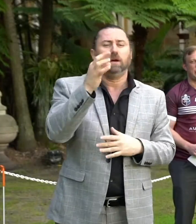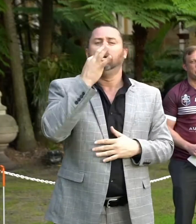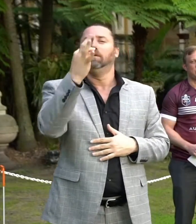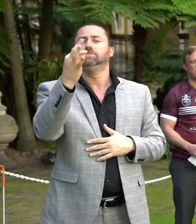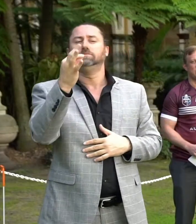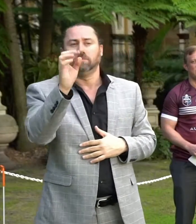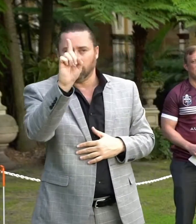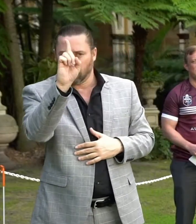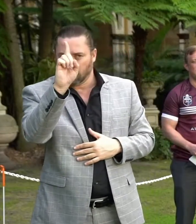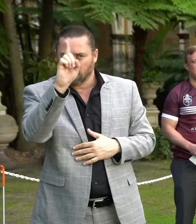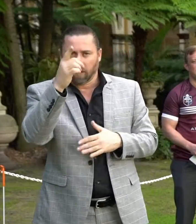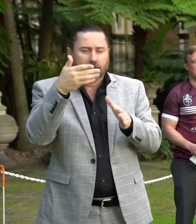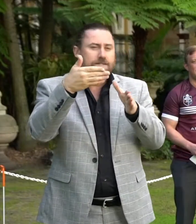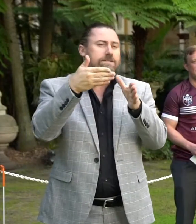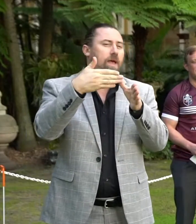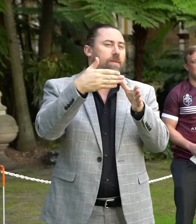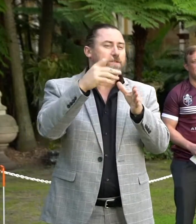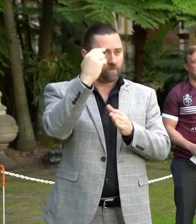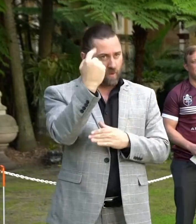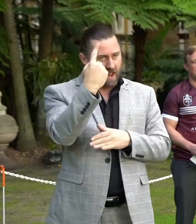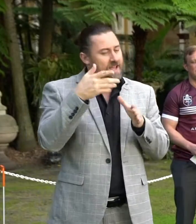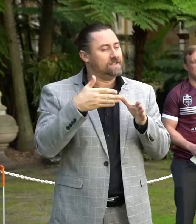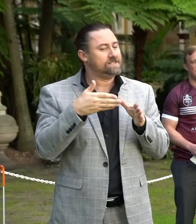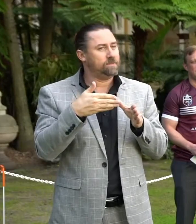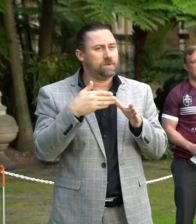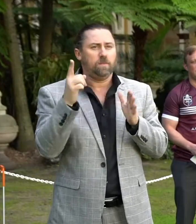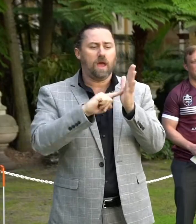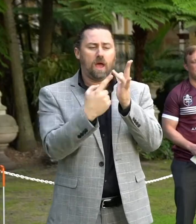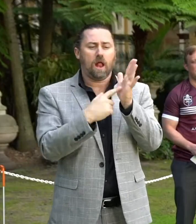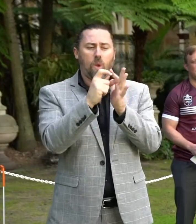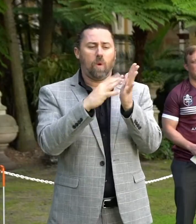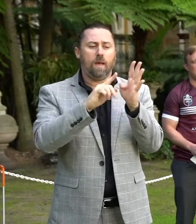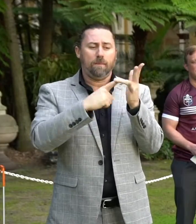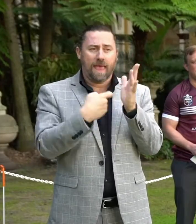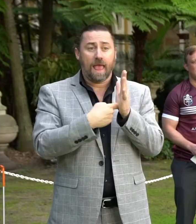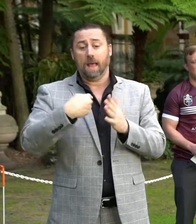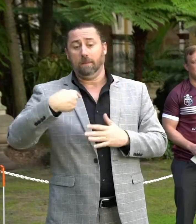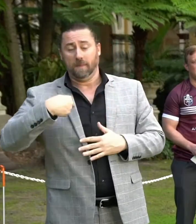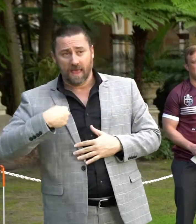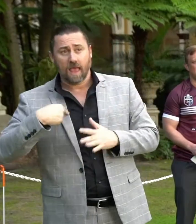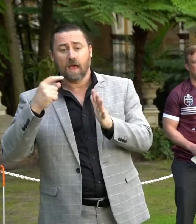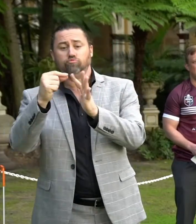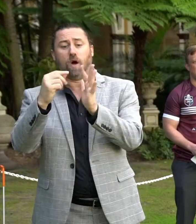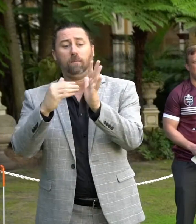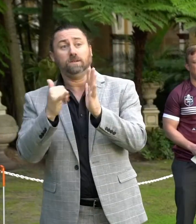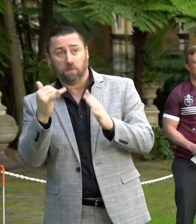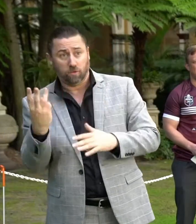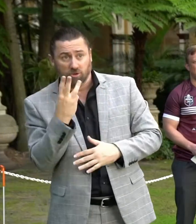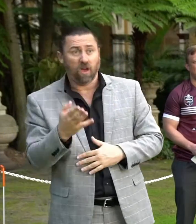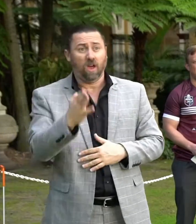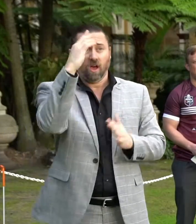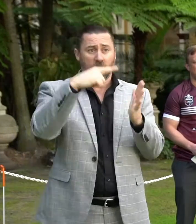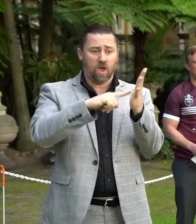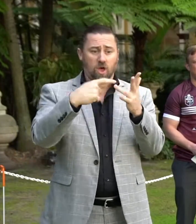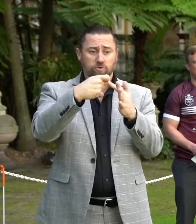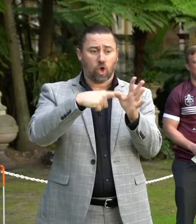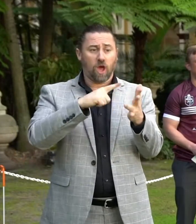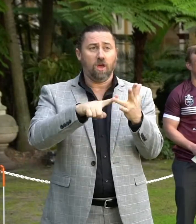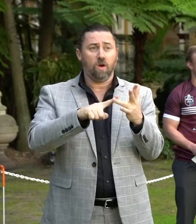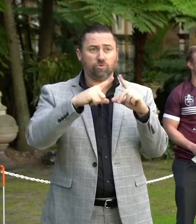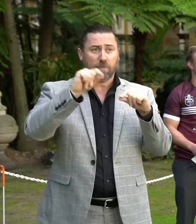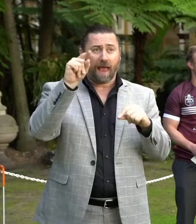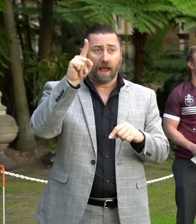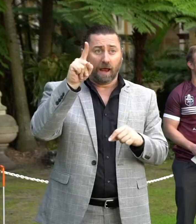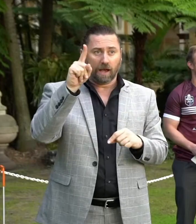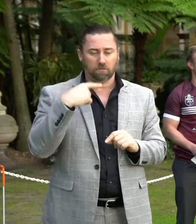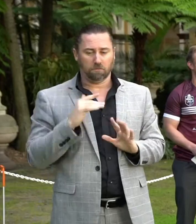may be the Lord Mayor, myself and the Prime Minister may have to go to Tokyo, so I'll have to get advice on that. So